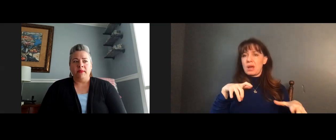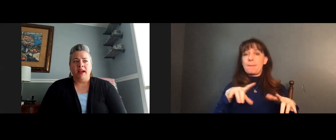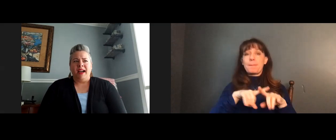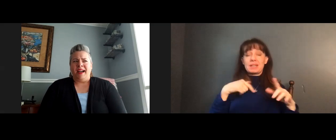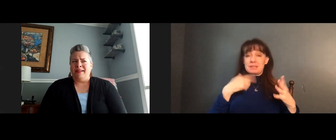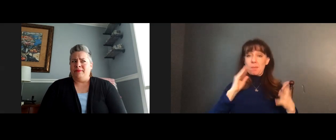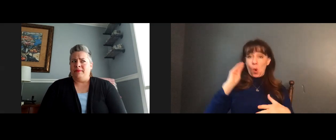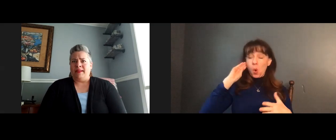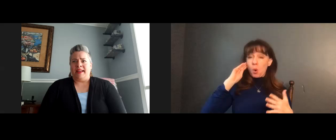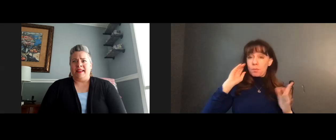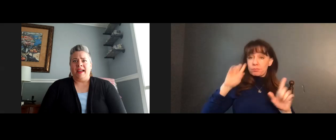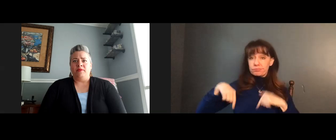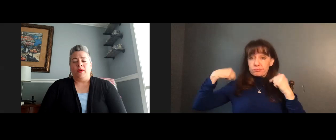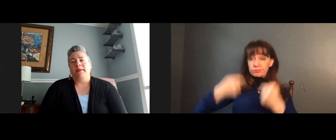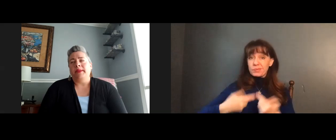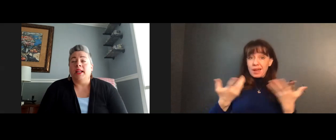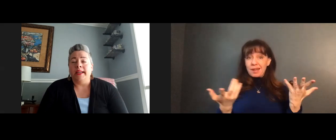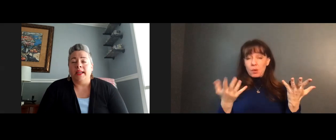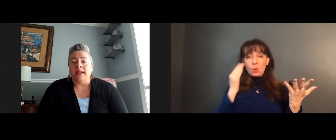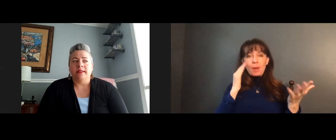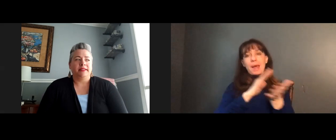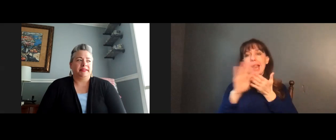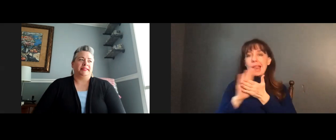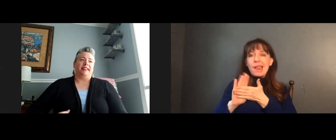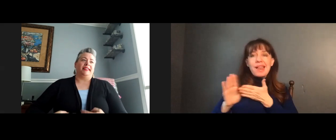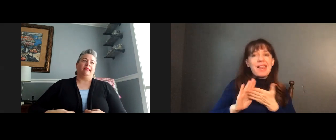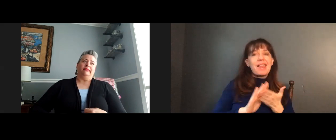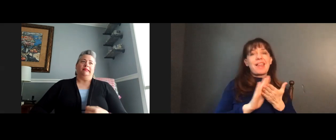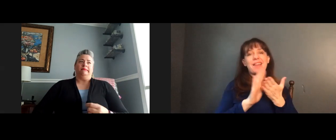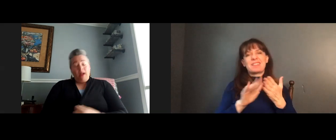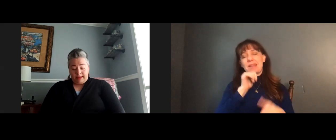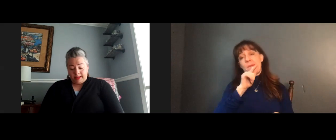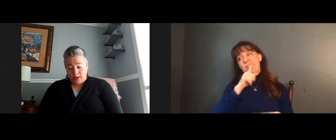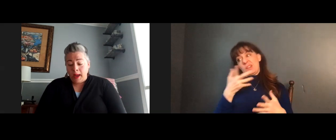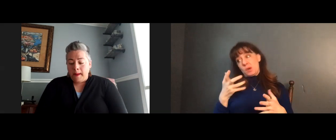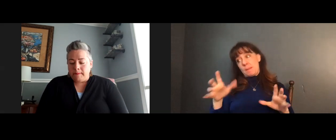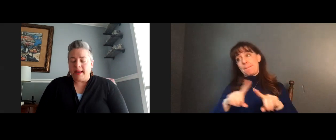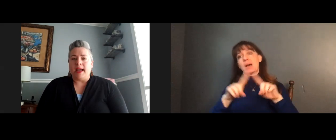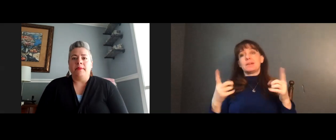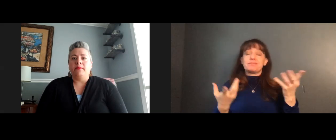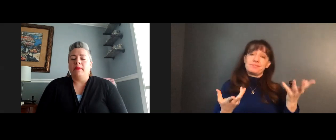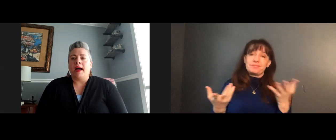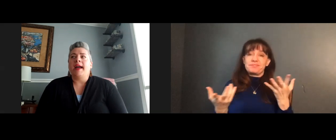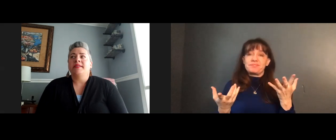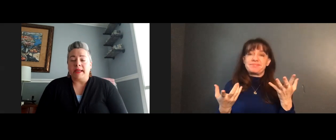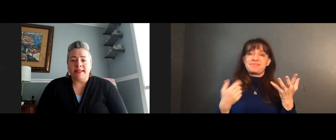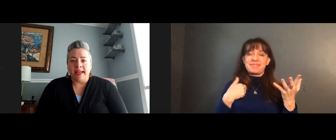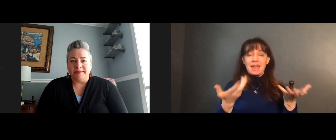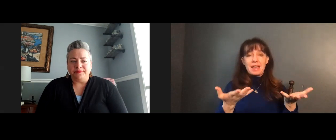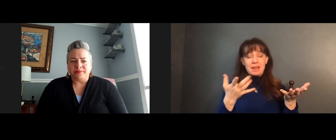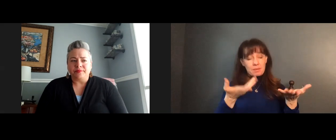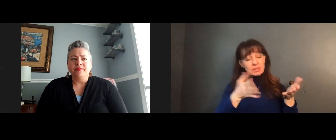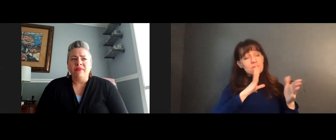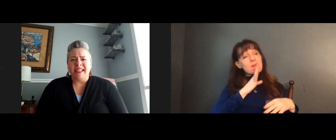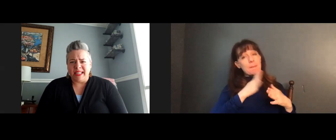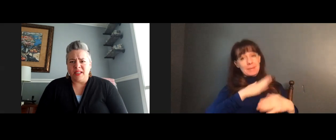home i can't you know i've been cleaning not that i really wanted to but i'm i asked my son